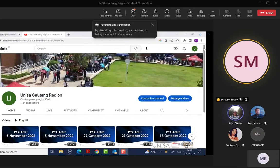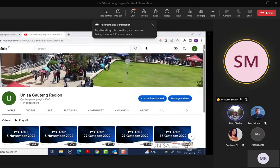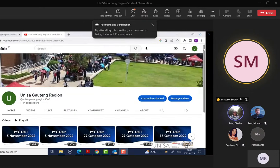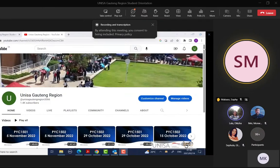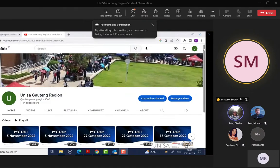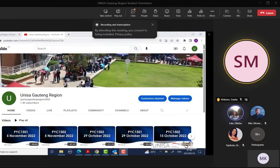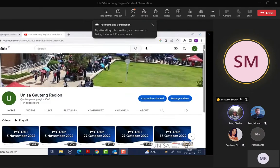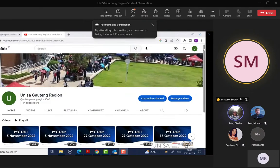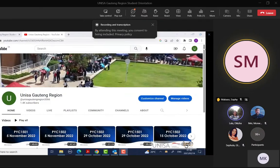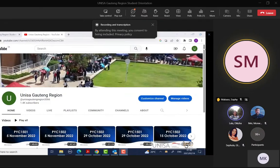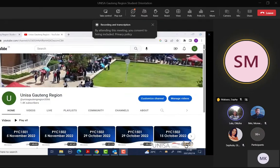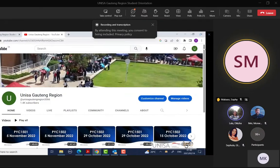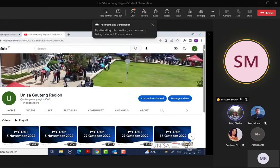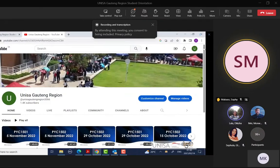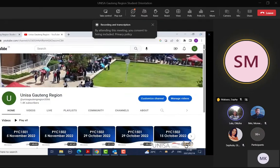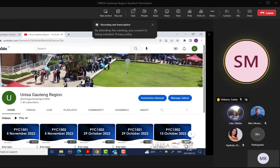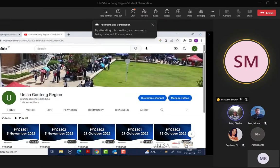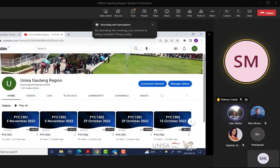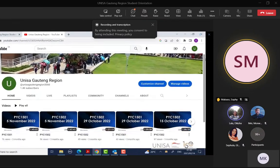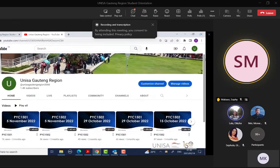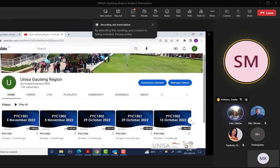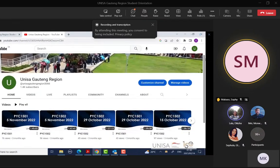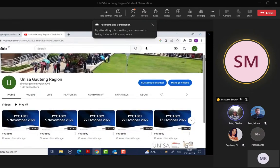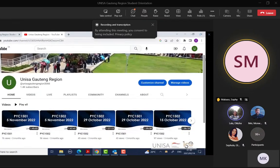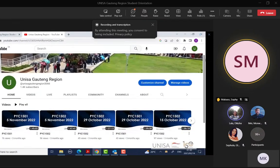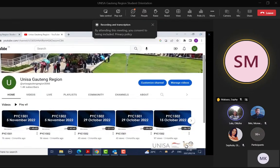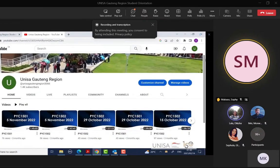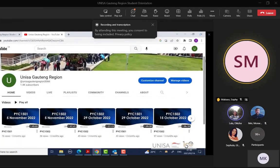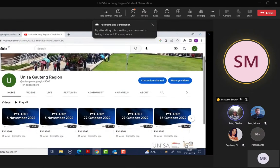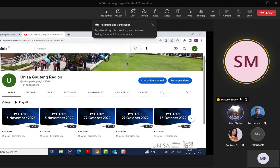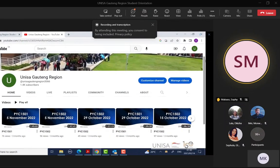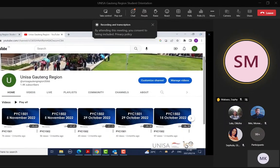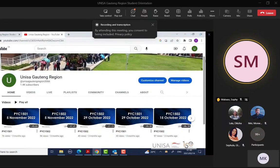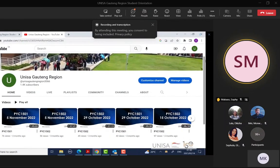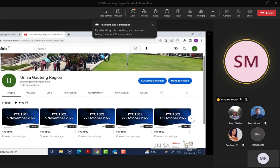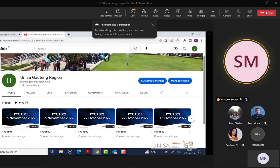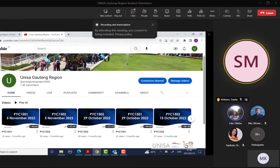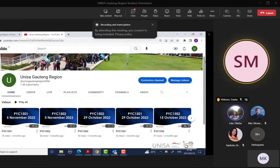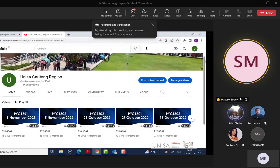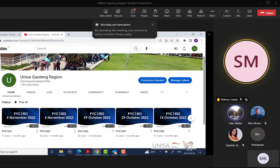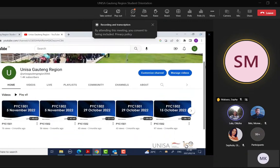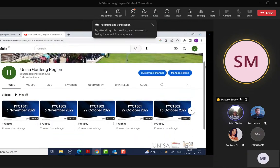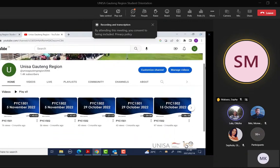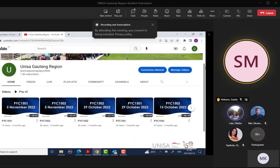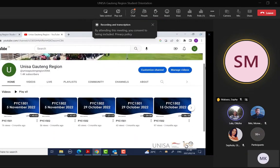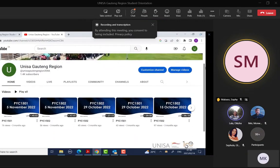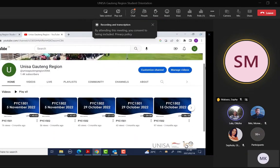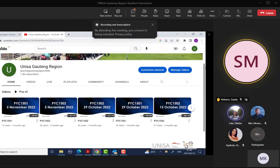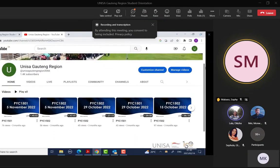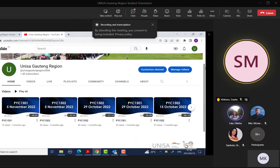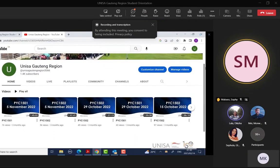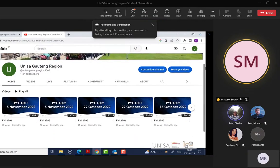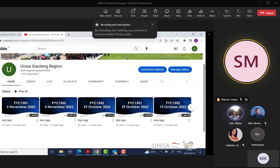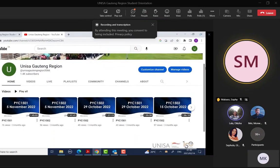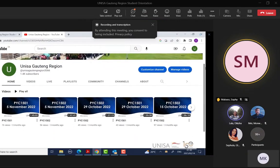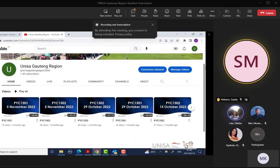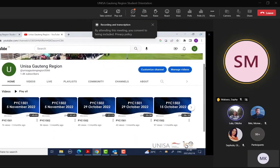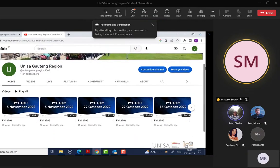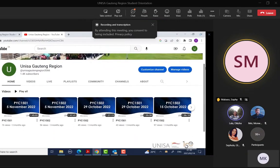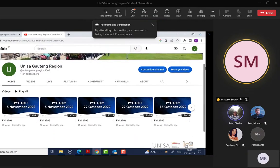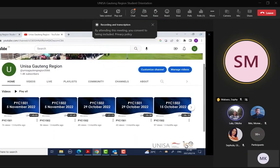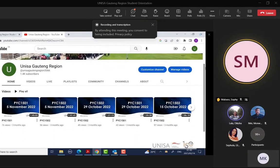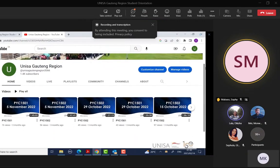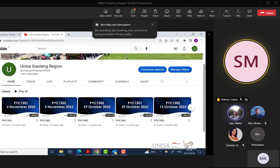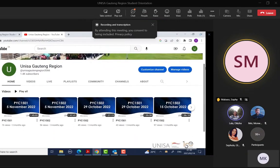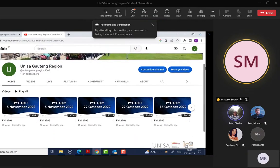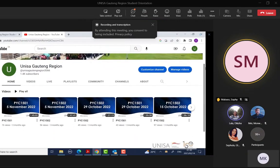but not least we've got a YouTube channel and you can search for us on YouTube you need a technician and one day we've got like all